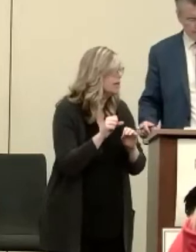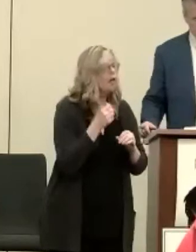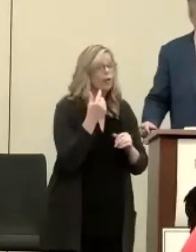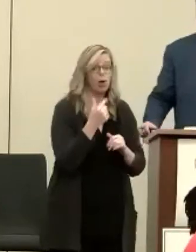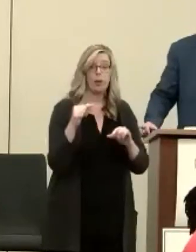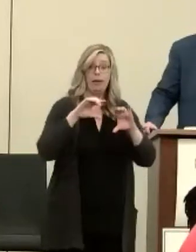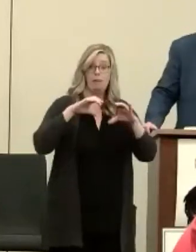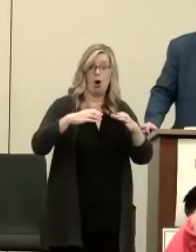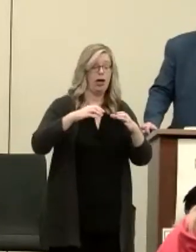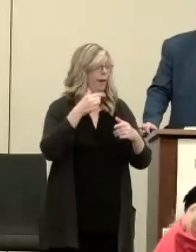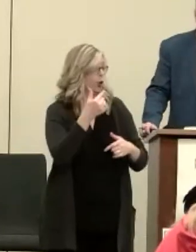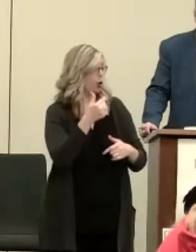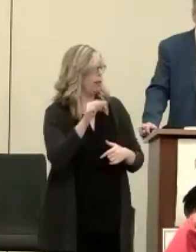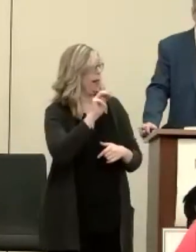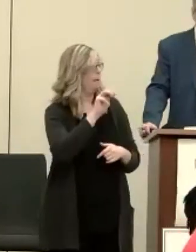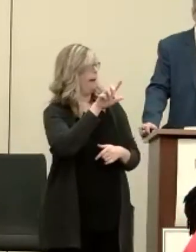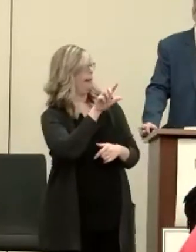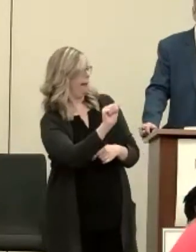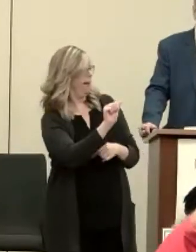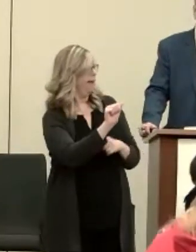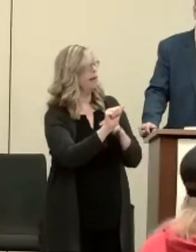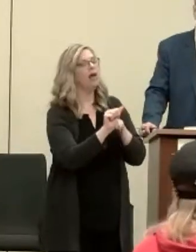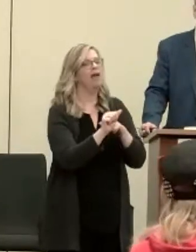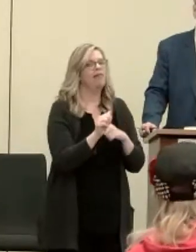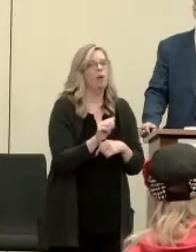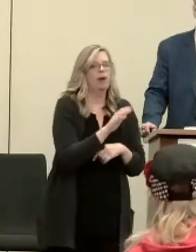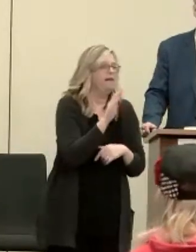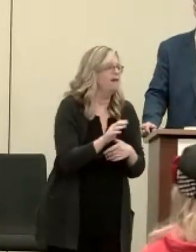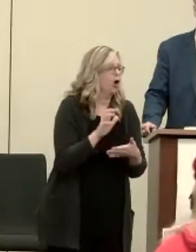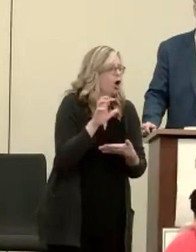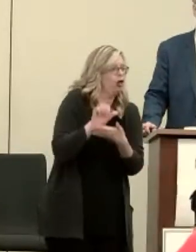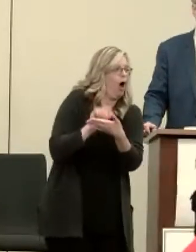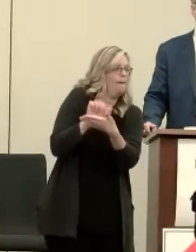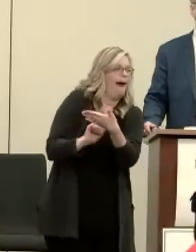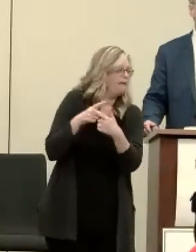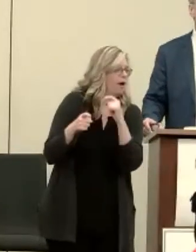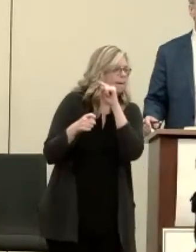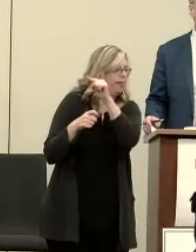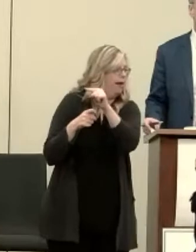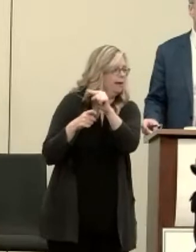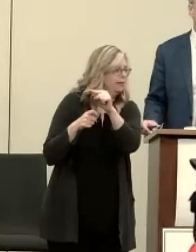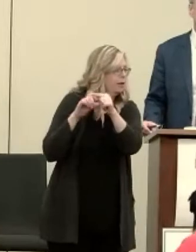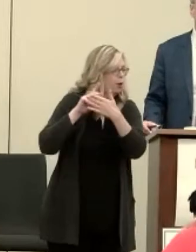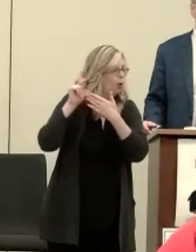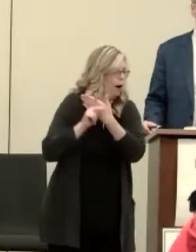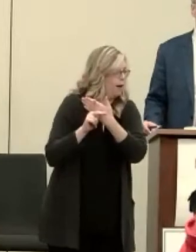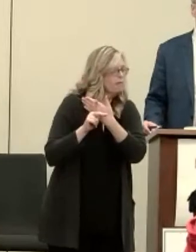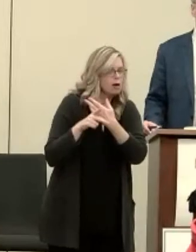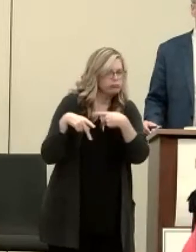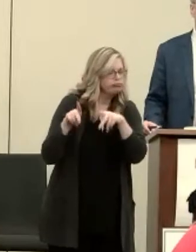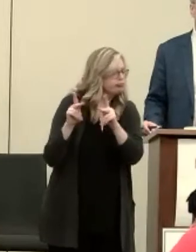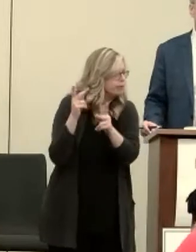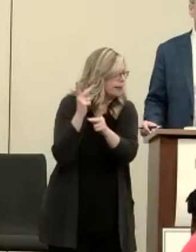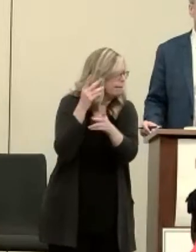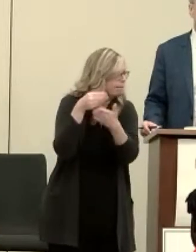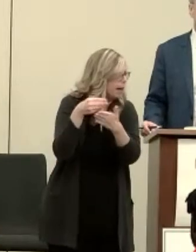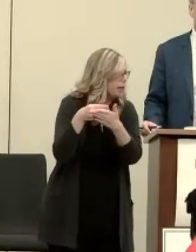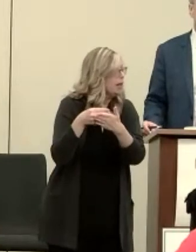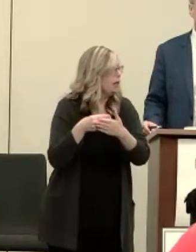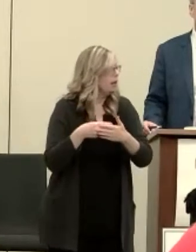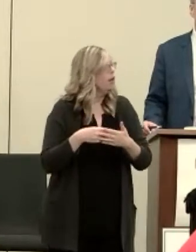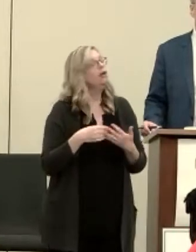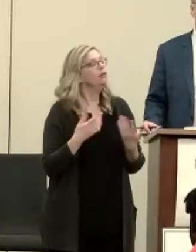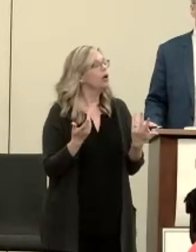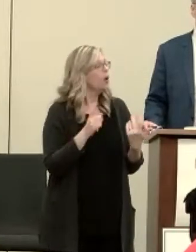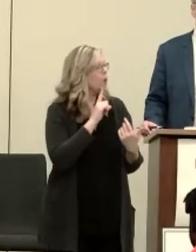Green MLAs would in no way claw back such needed income. In fact, it's my understanding that